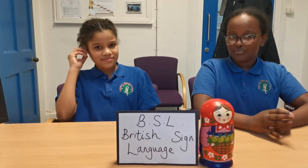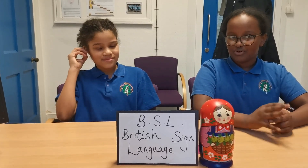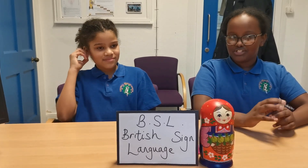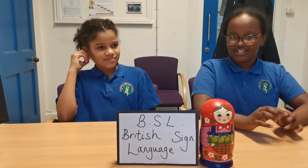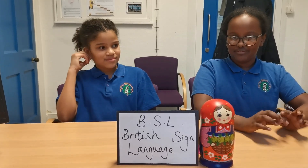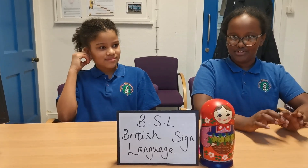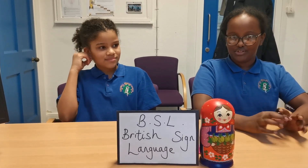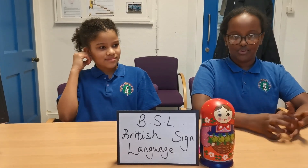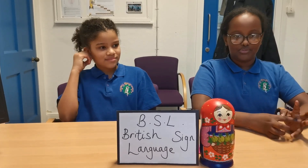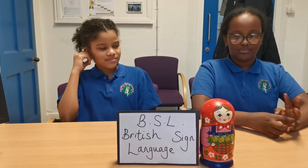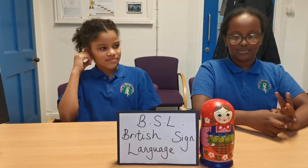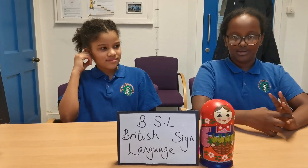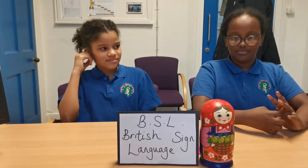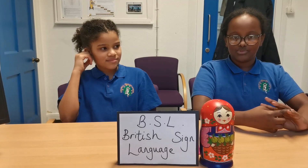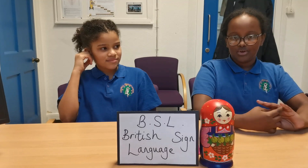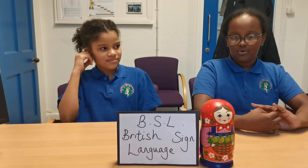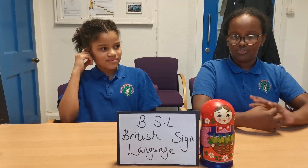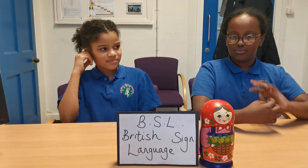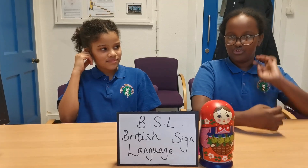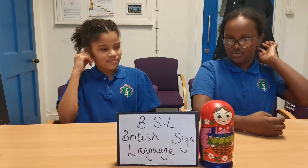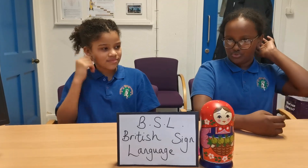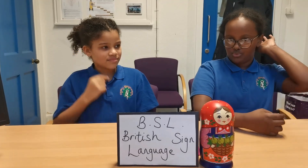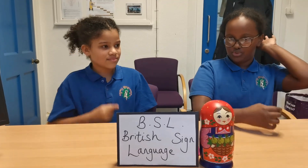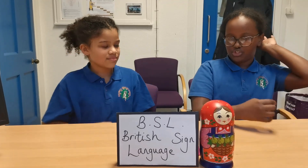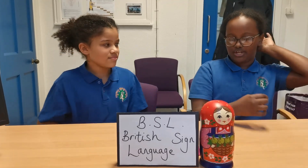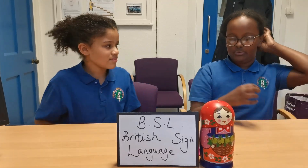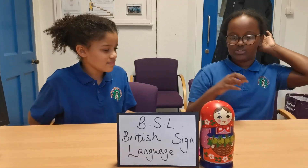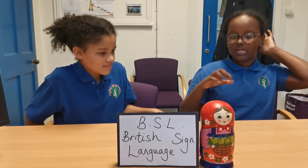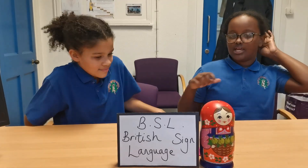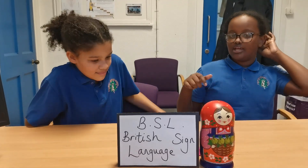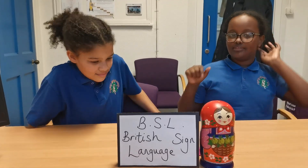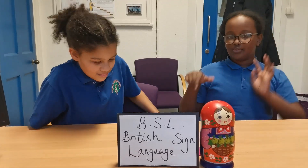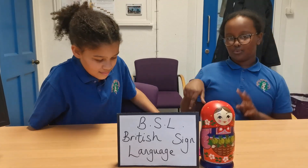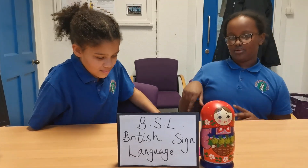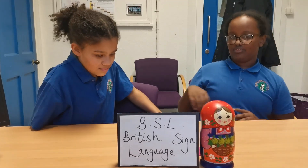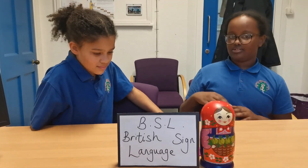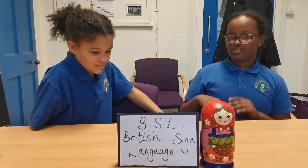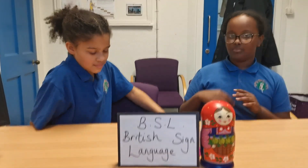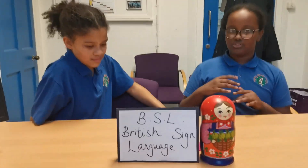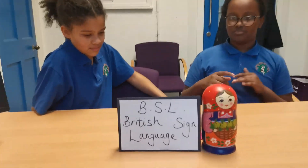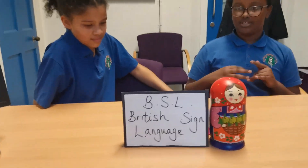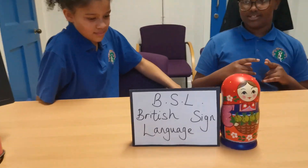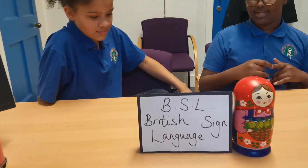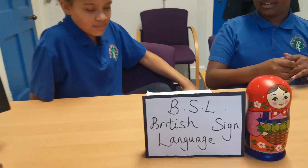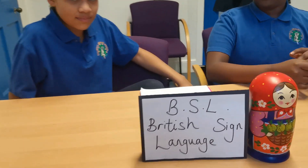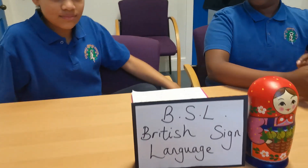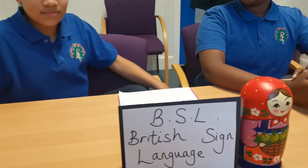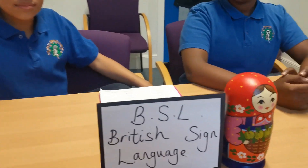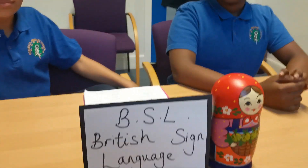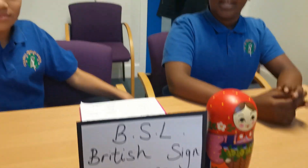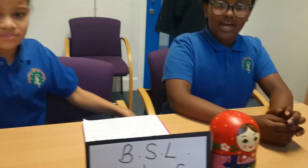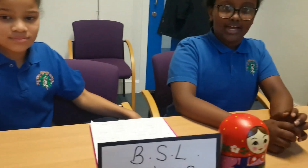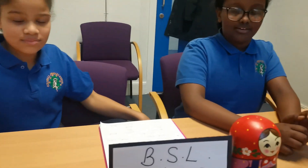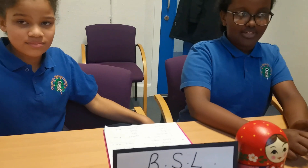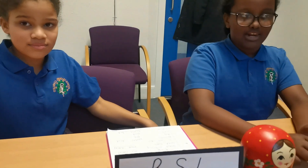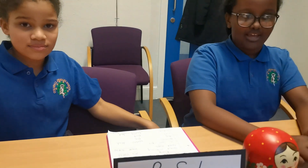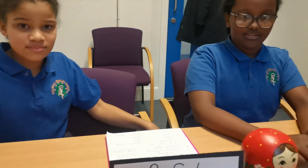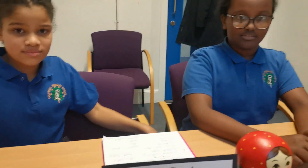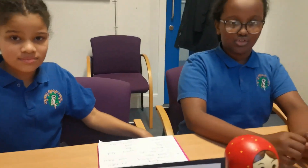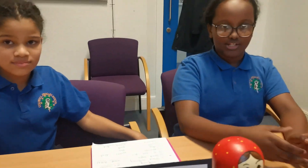watch TV shows sometimes on the news or channels, in the corner there's someone speaking sign language, and they like